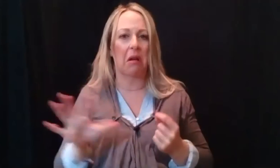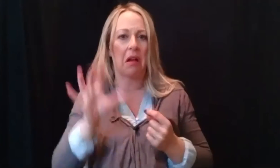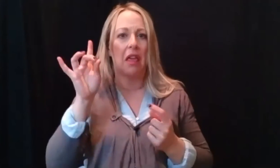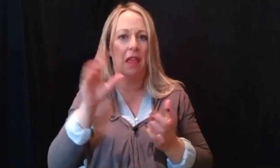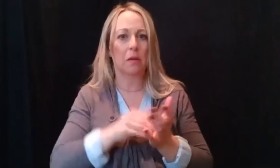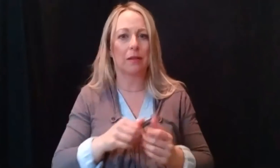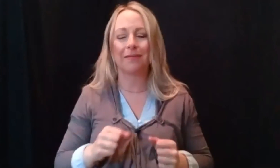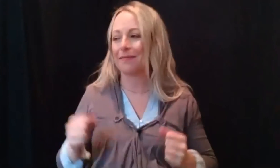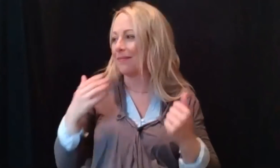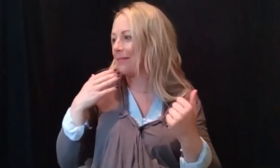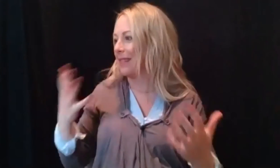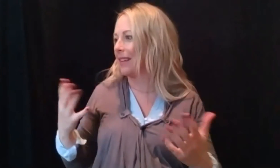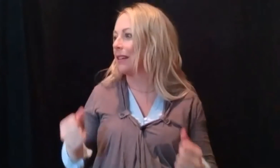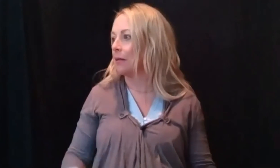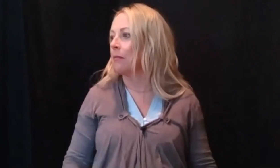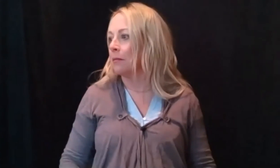Thank you.